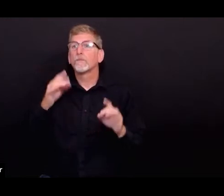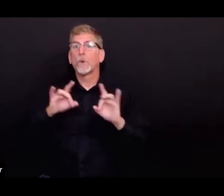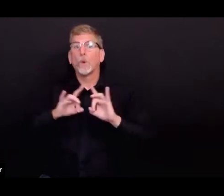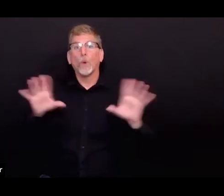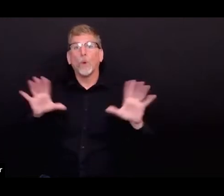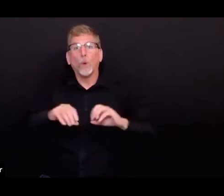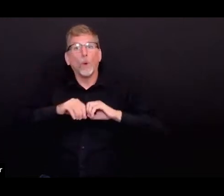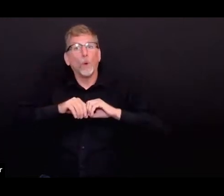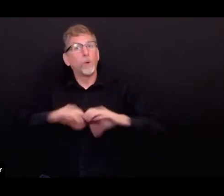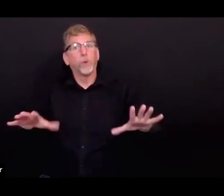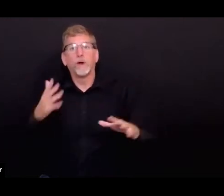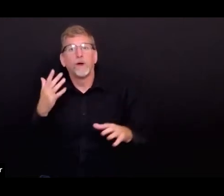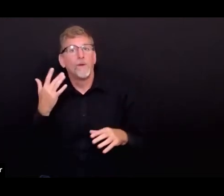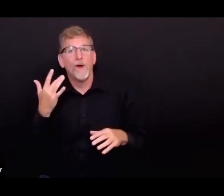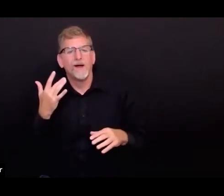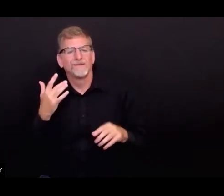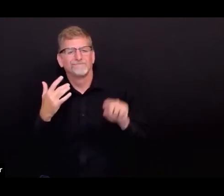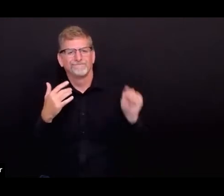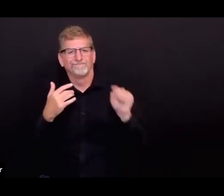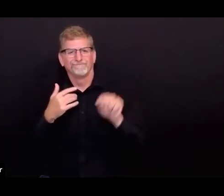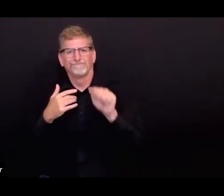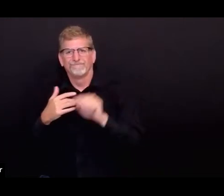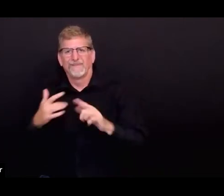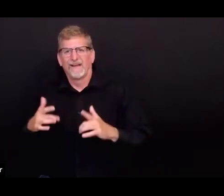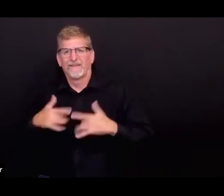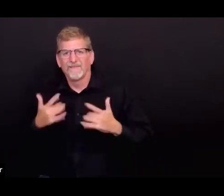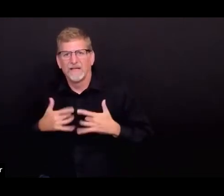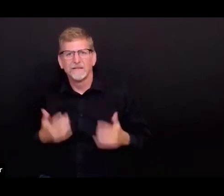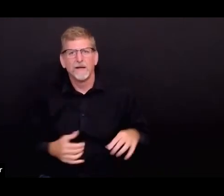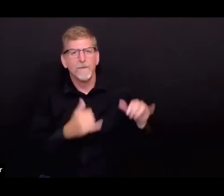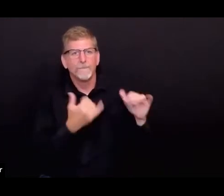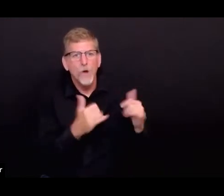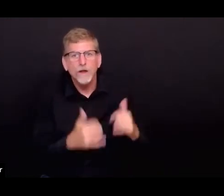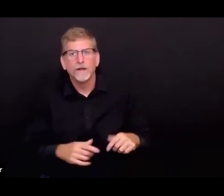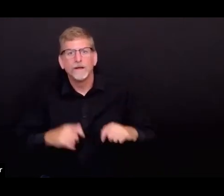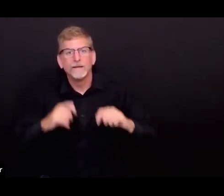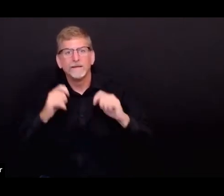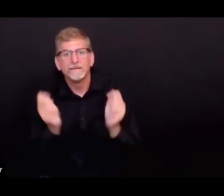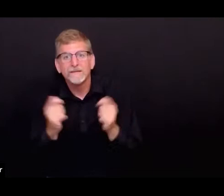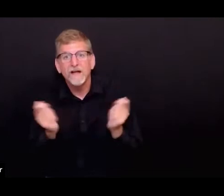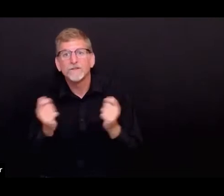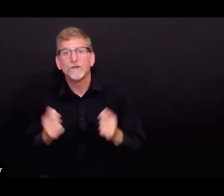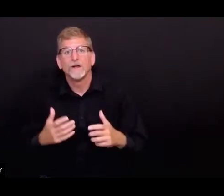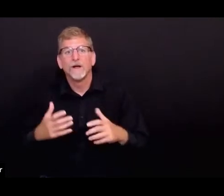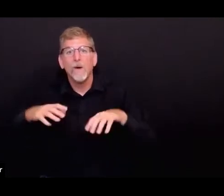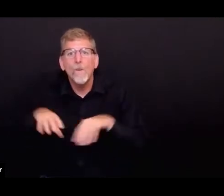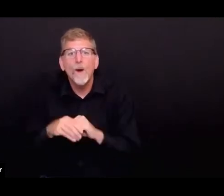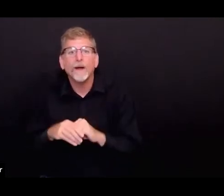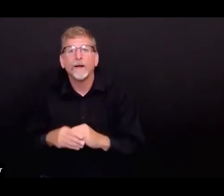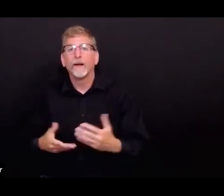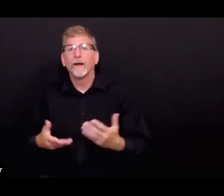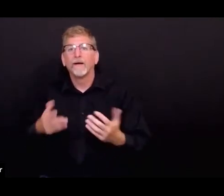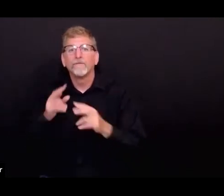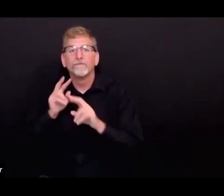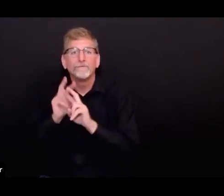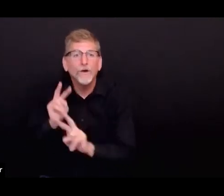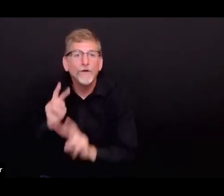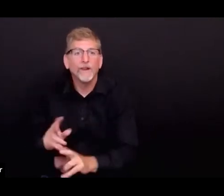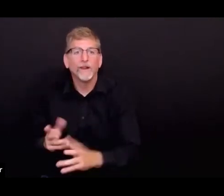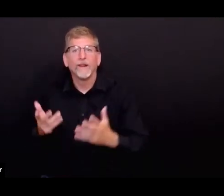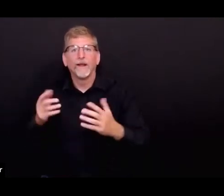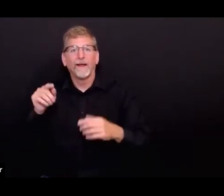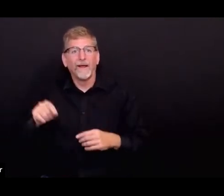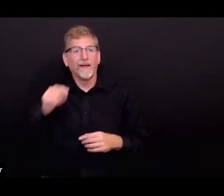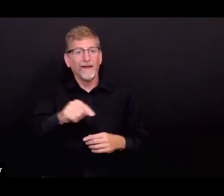parties, celebrations, ceremonies, just gathering with friends and family without really taking those public